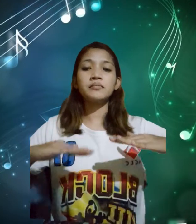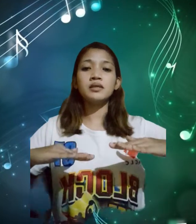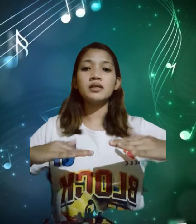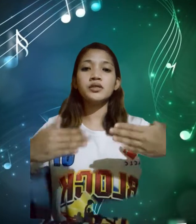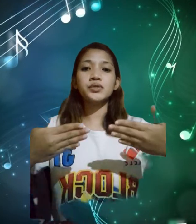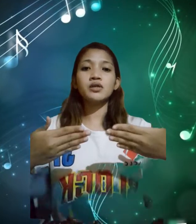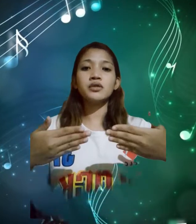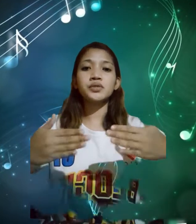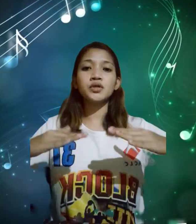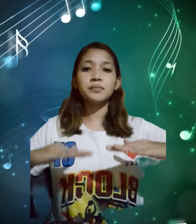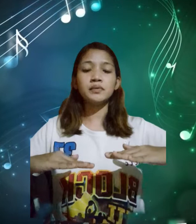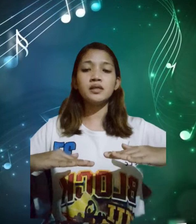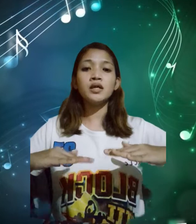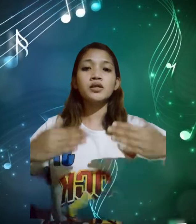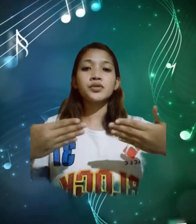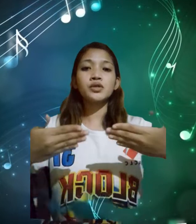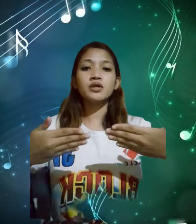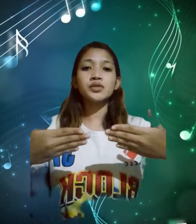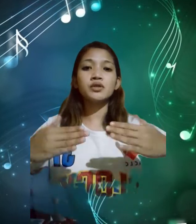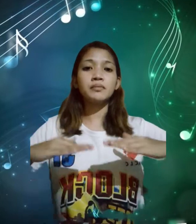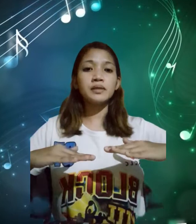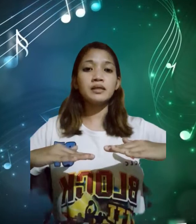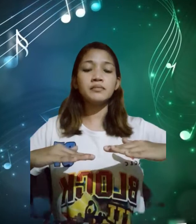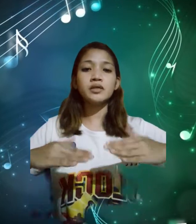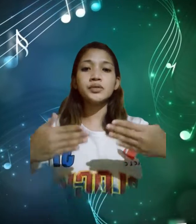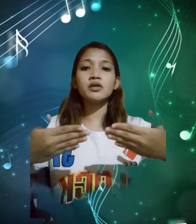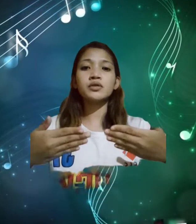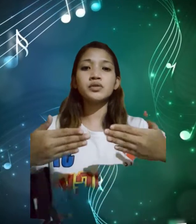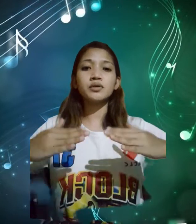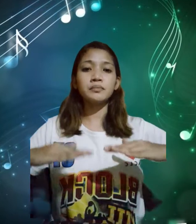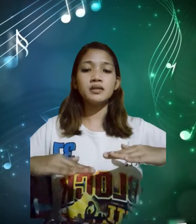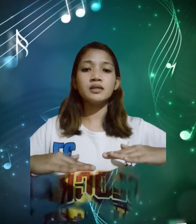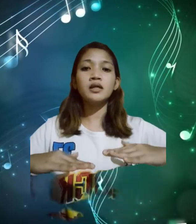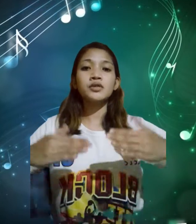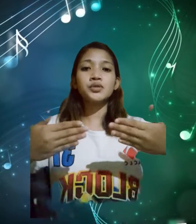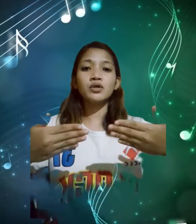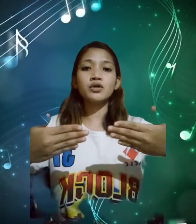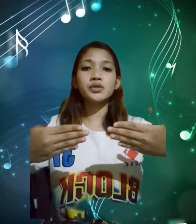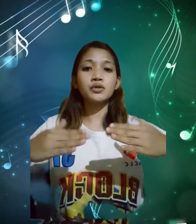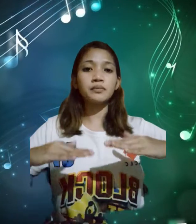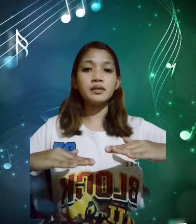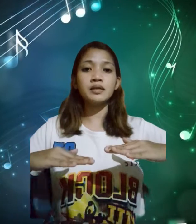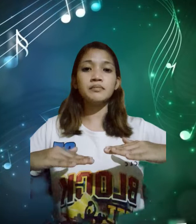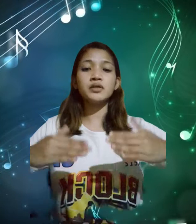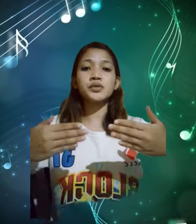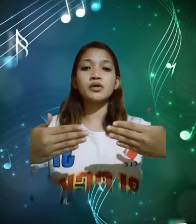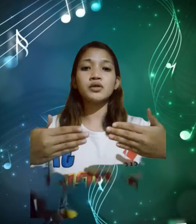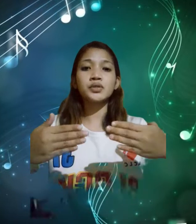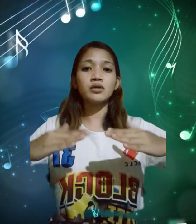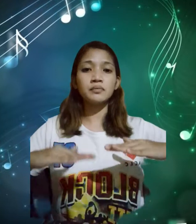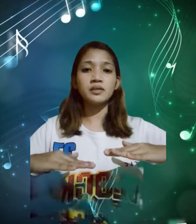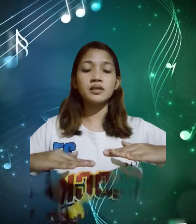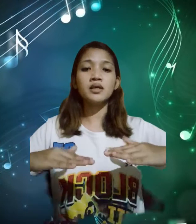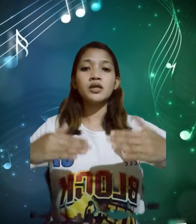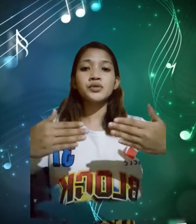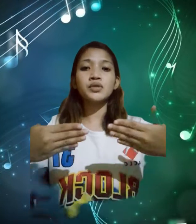Saw me, saw me, saw me, me, saw me, saw me, me,